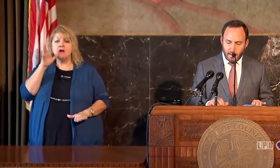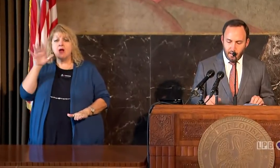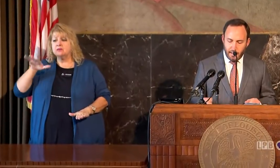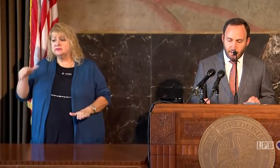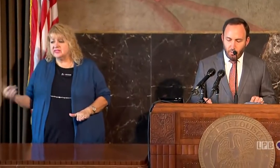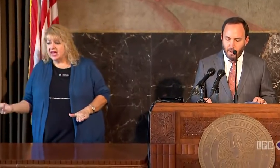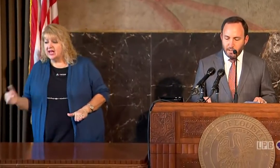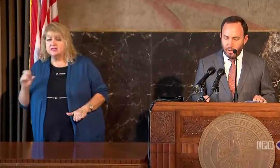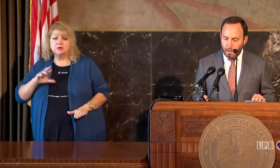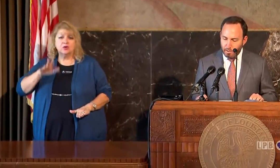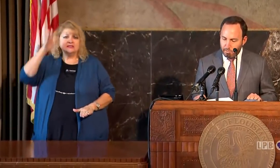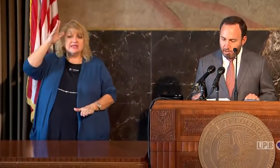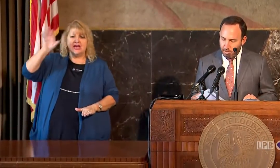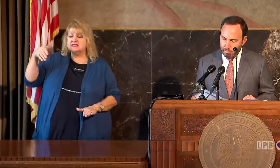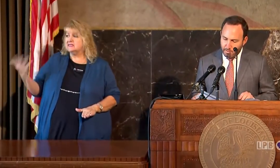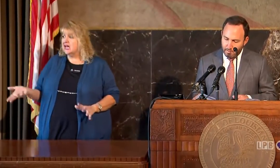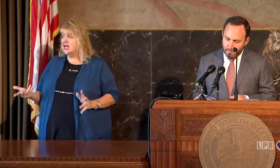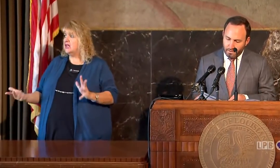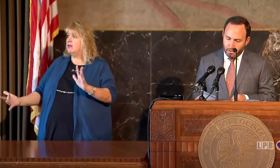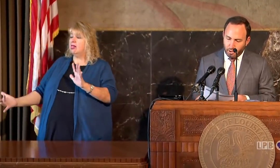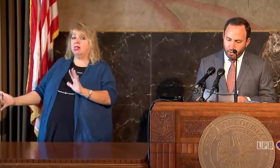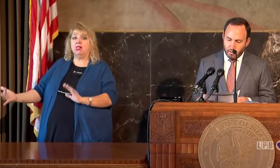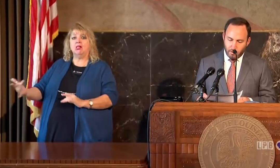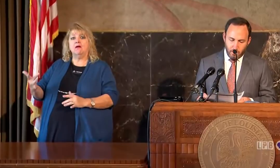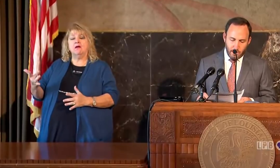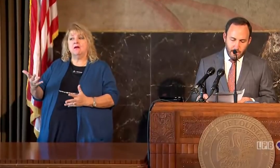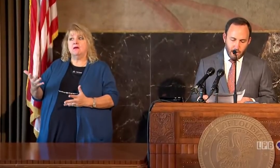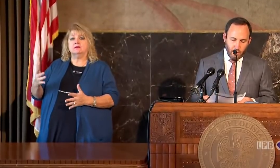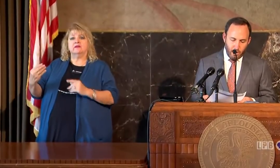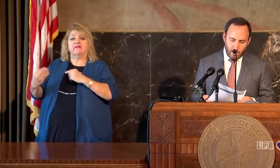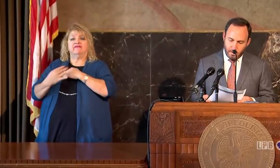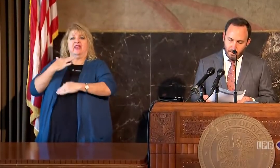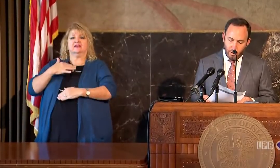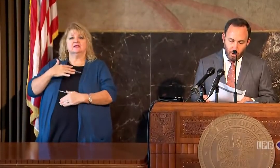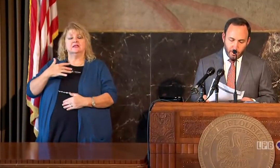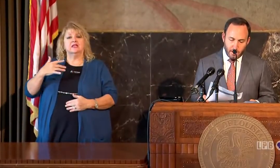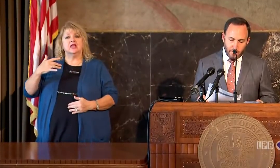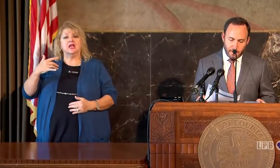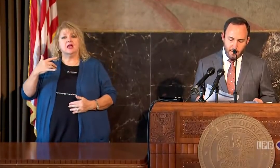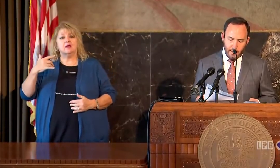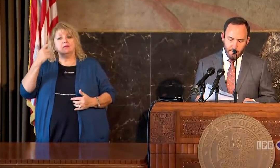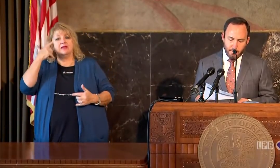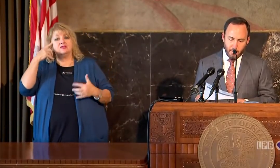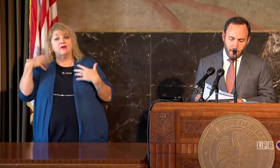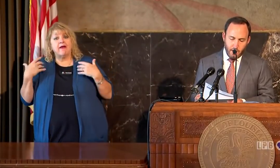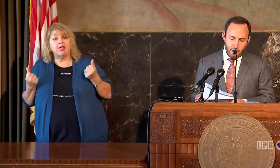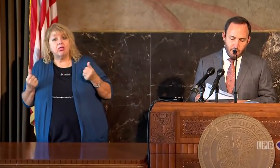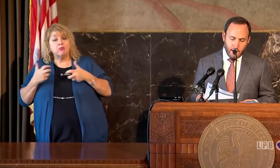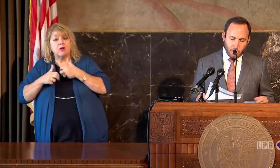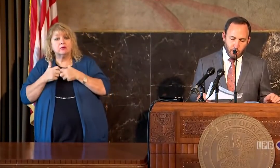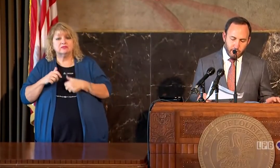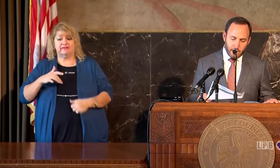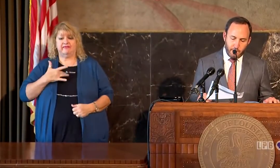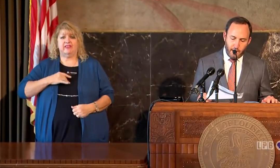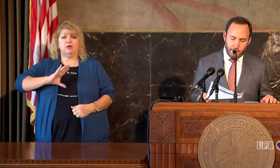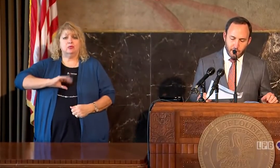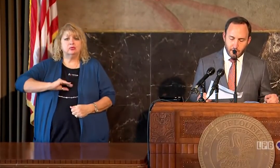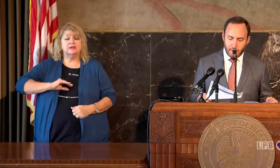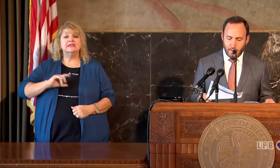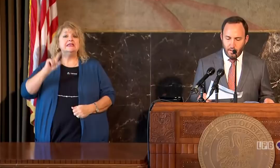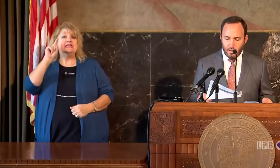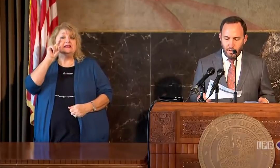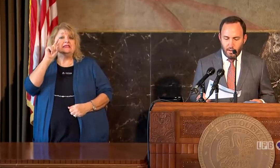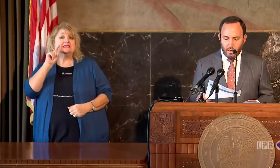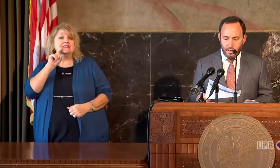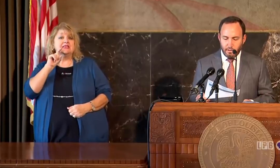ACEs, linked to mental health problems, shorter schooling, lower self-esteem, sexual risk